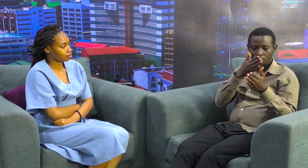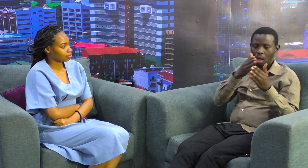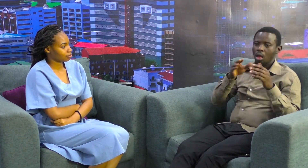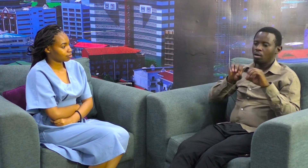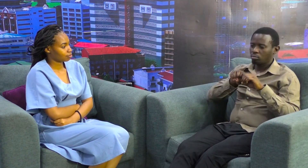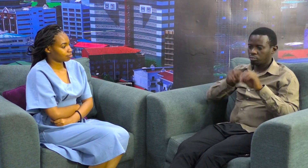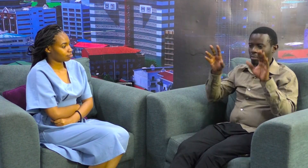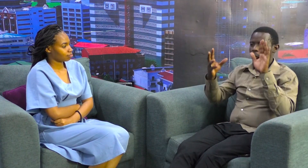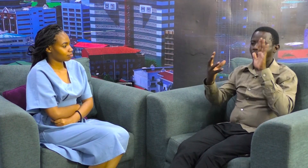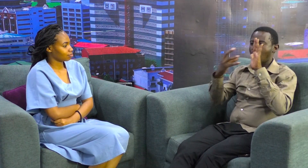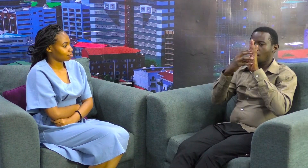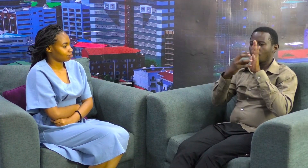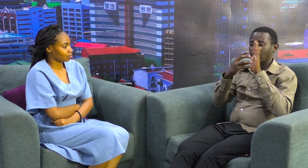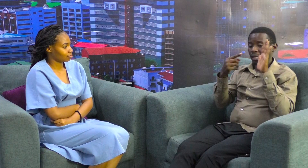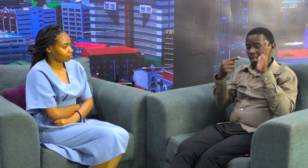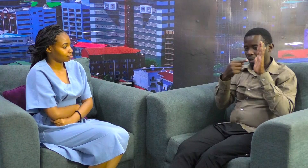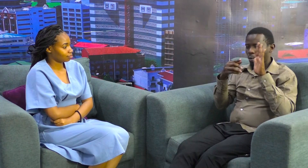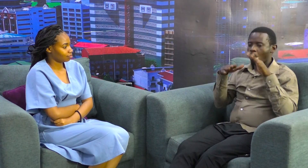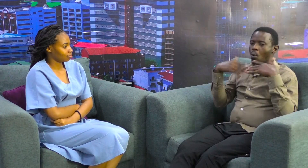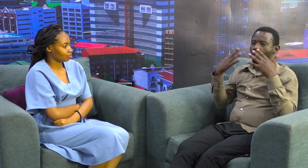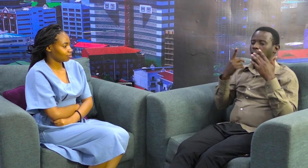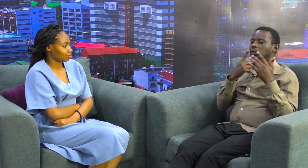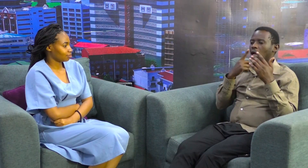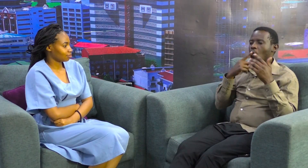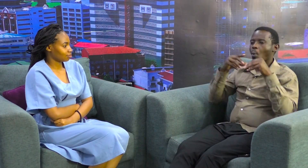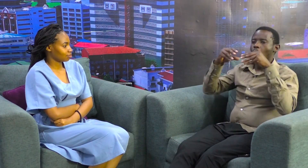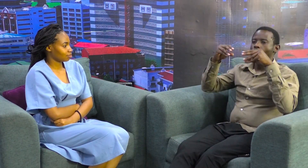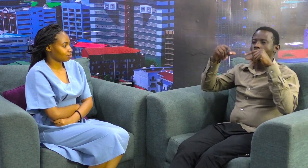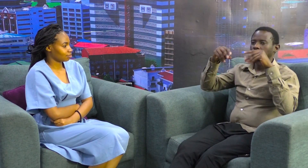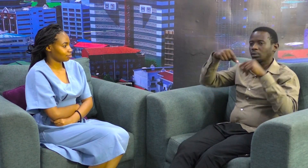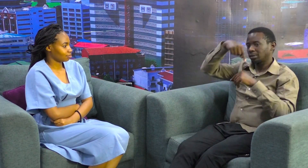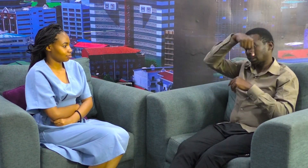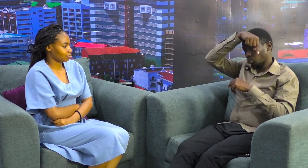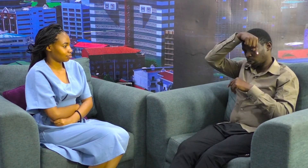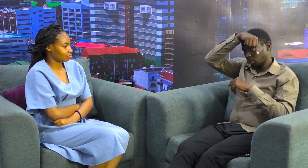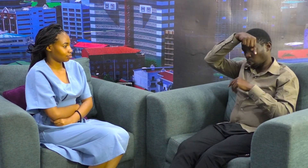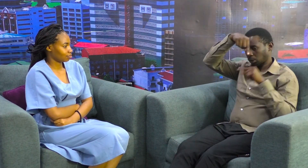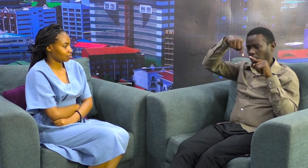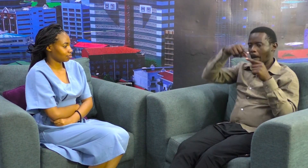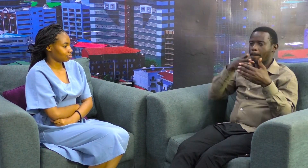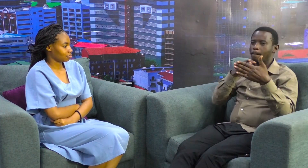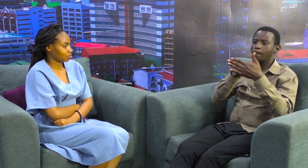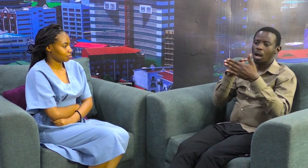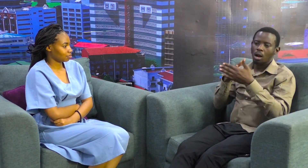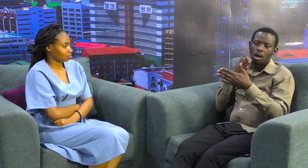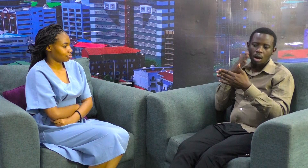because there is a lot of opportunities there. Whenever they announce for job opportunities, if you have